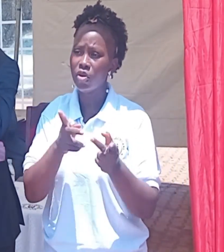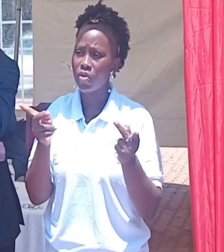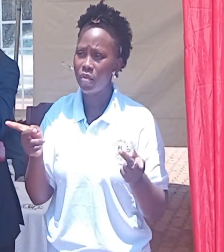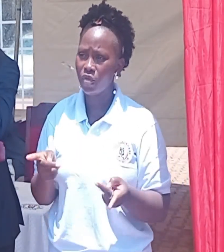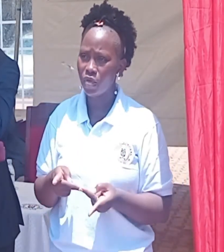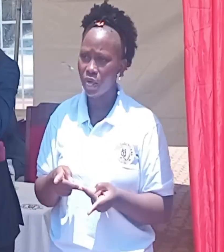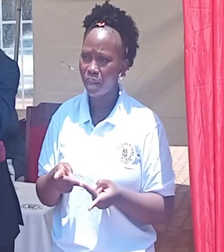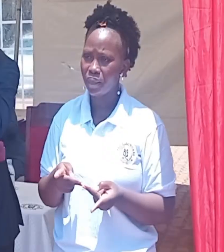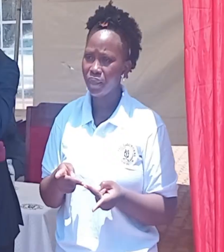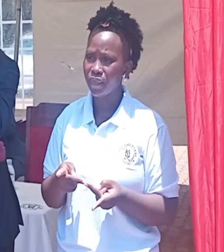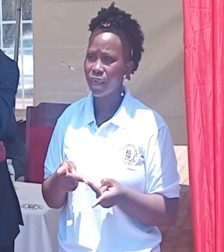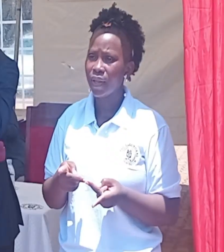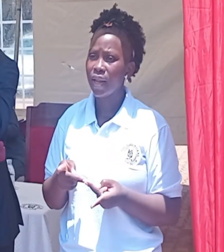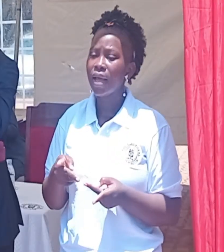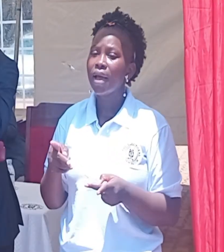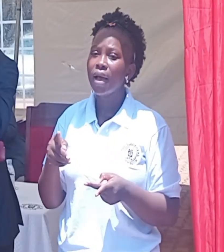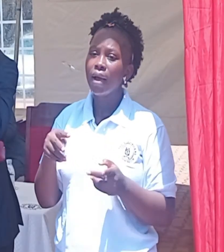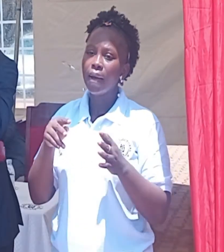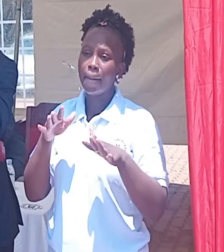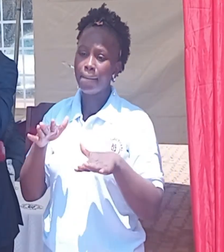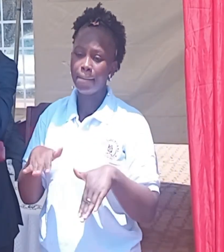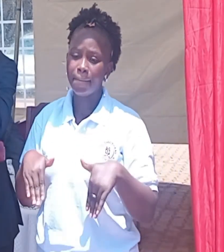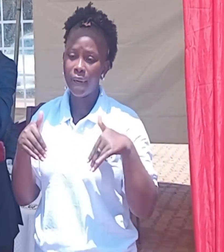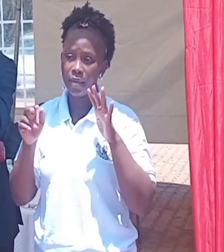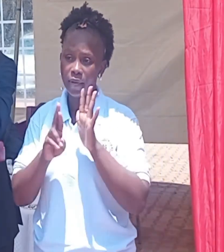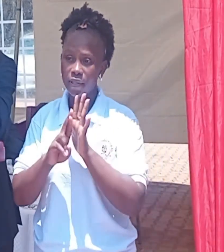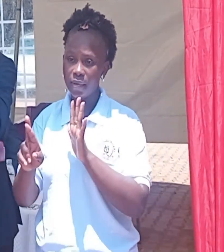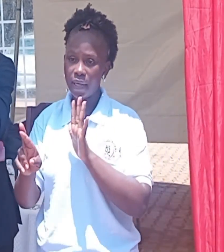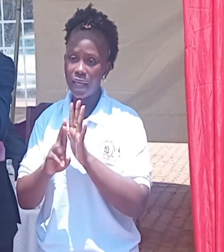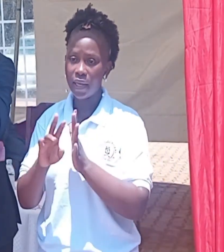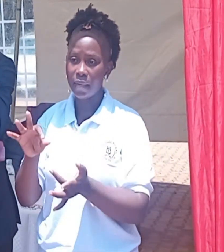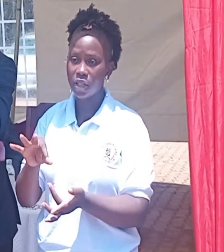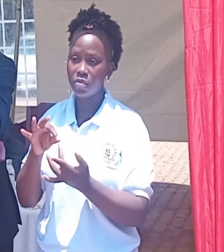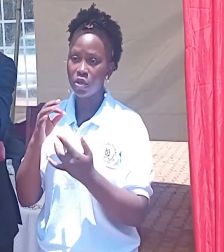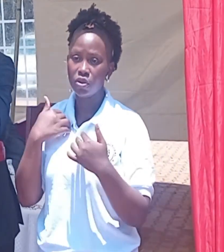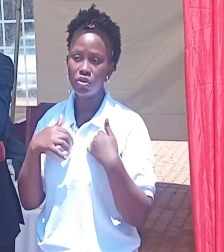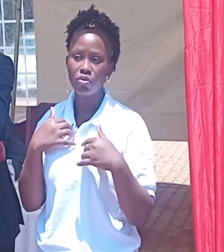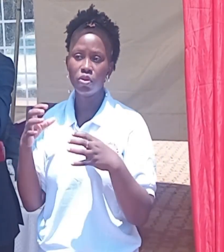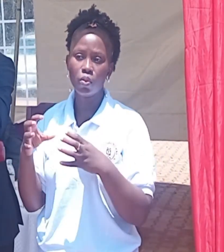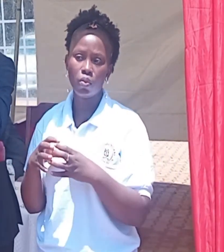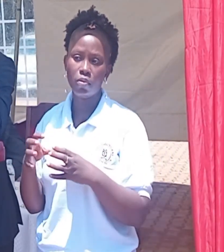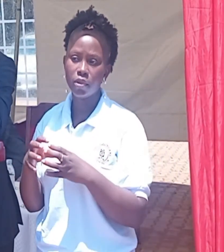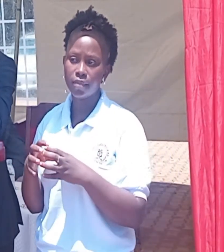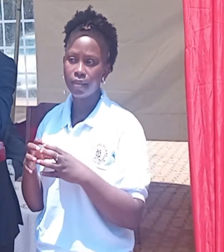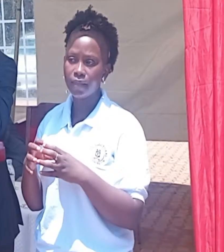bifo abagenda kukiikirira mu palamenti abatuyita ba special interest groups,